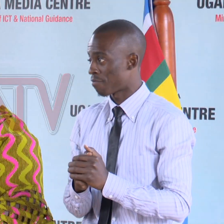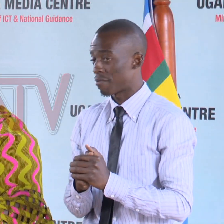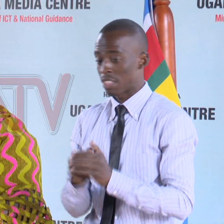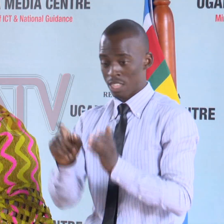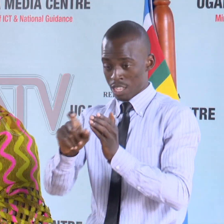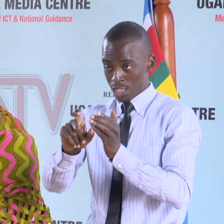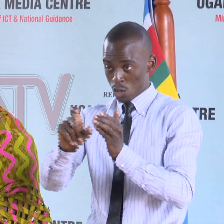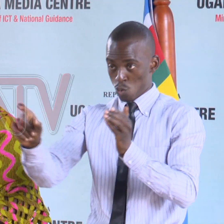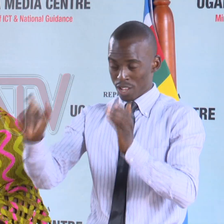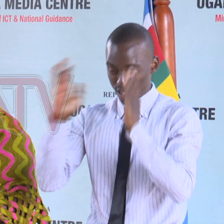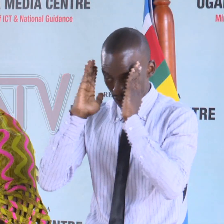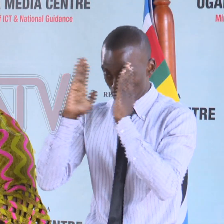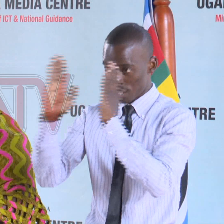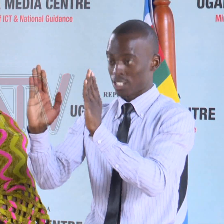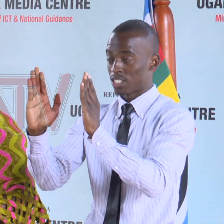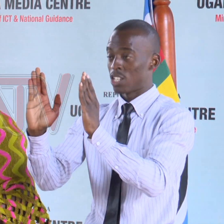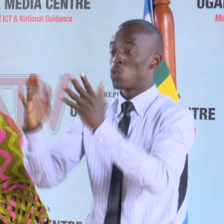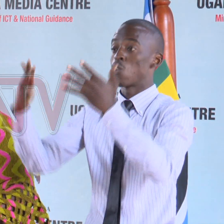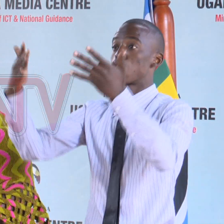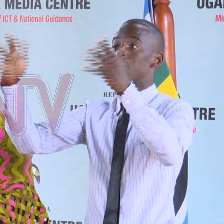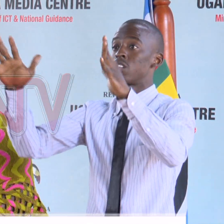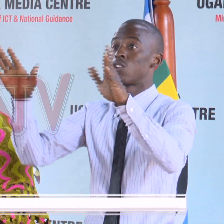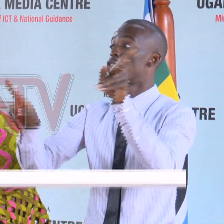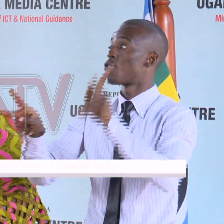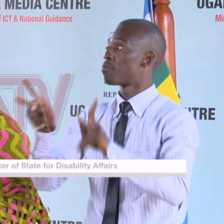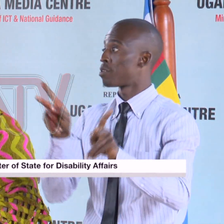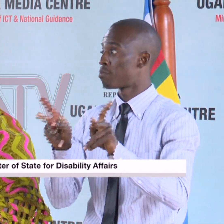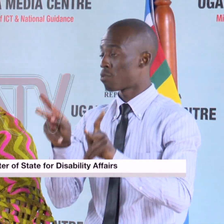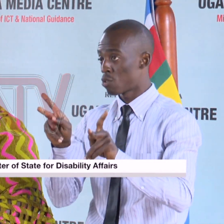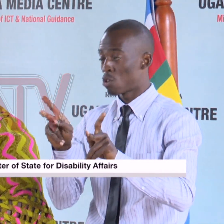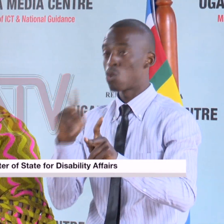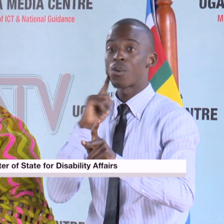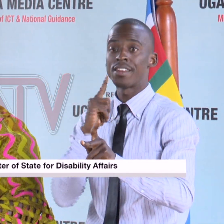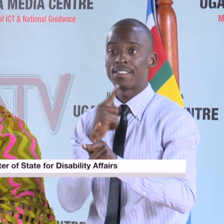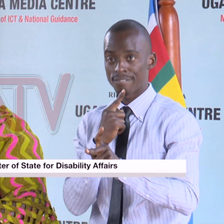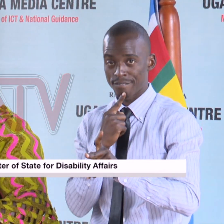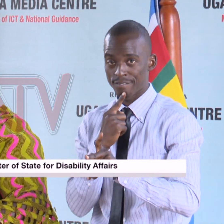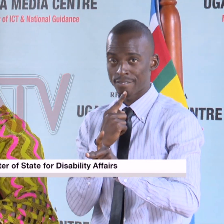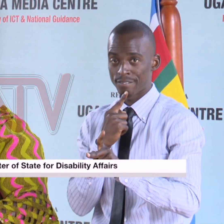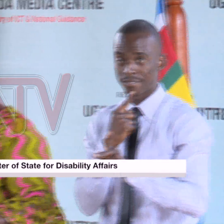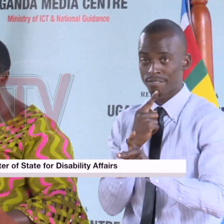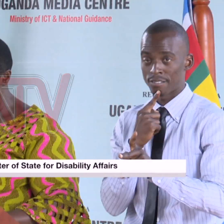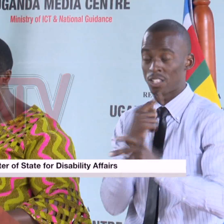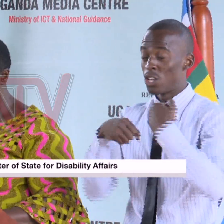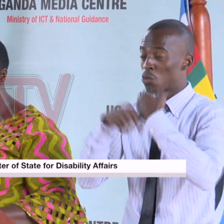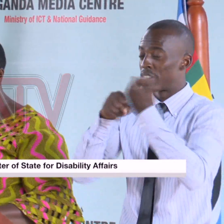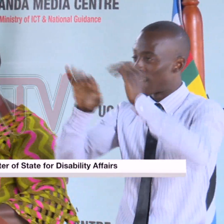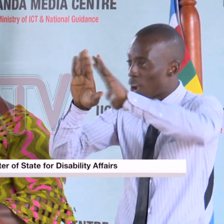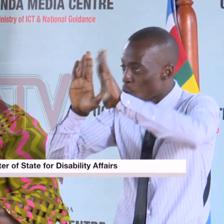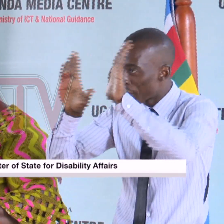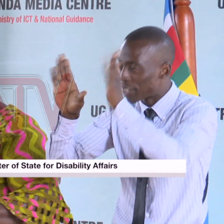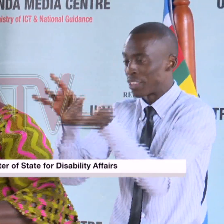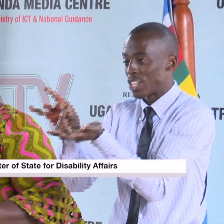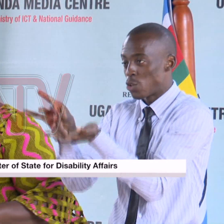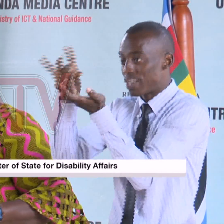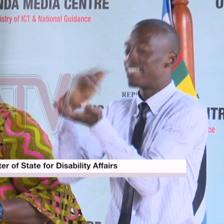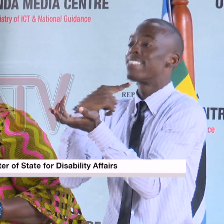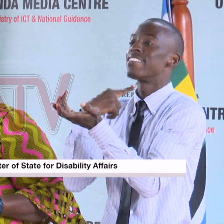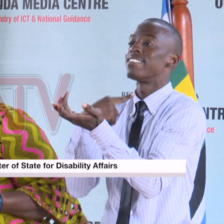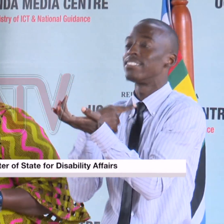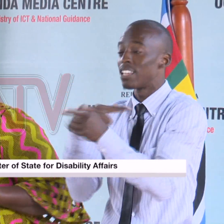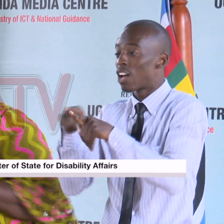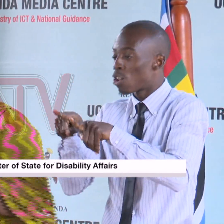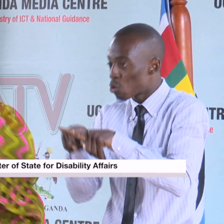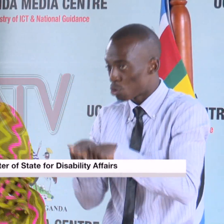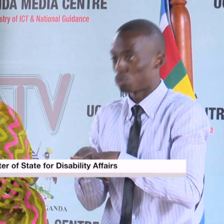The week draws attention to the accomplishments of people who are deaf, raise awareness of their unique needs,